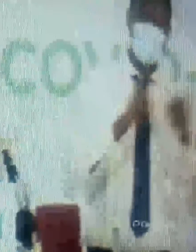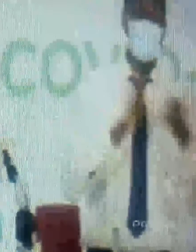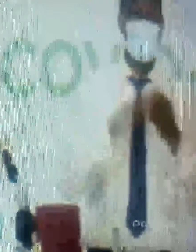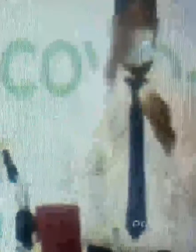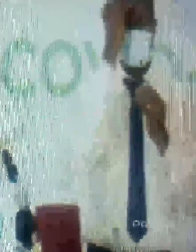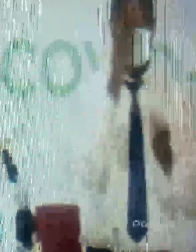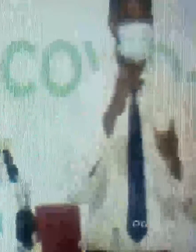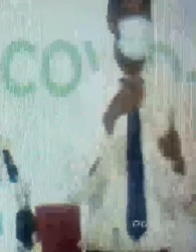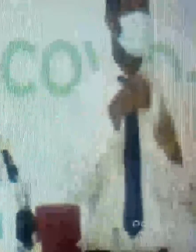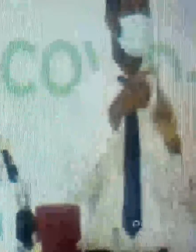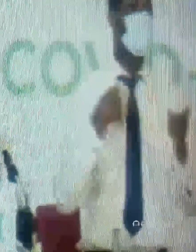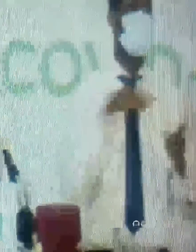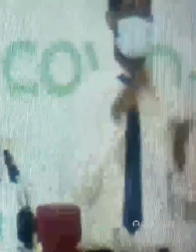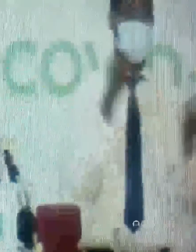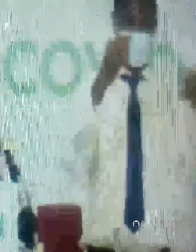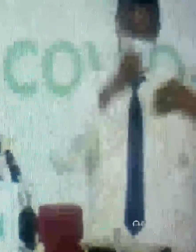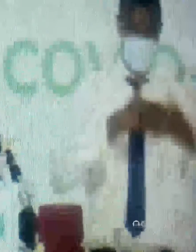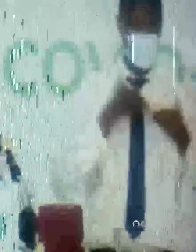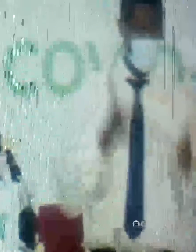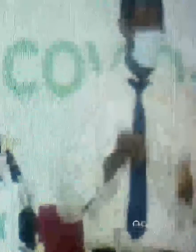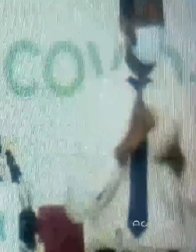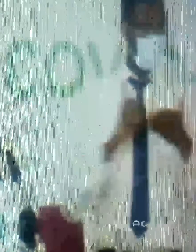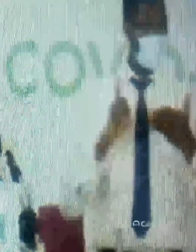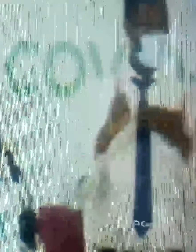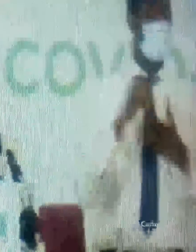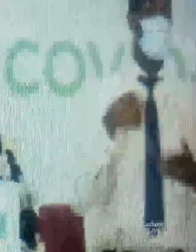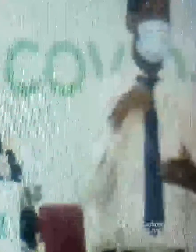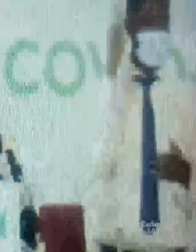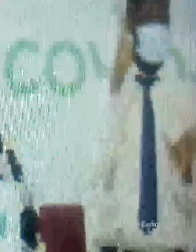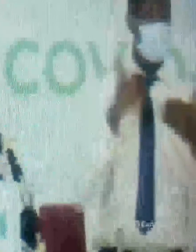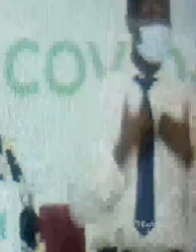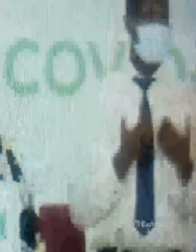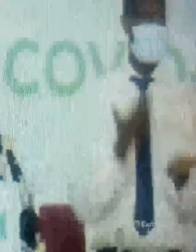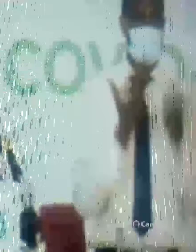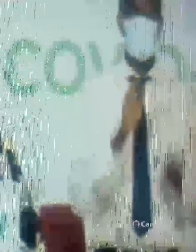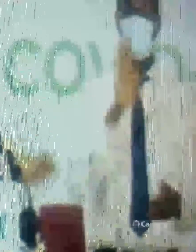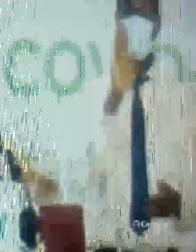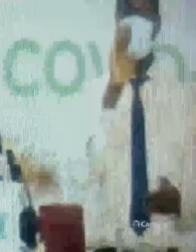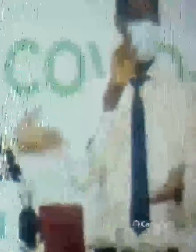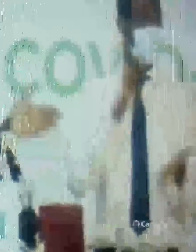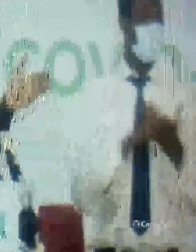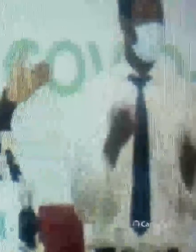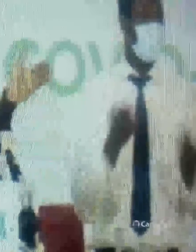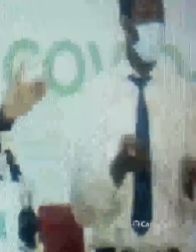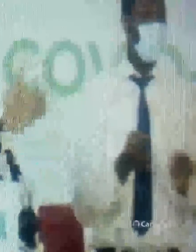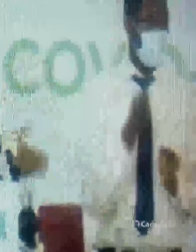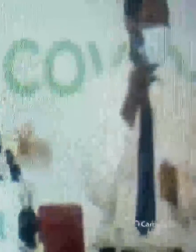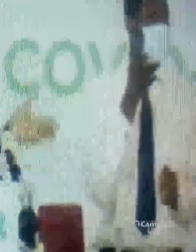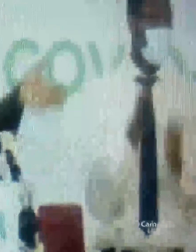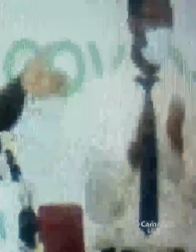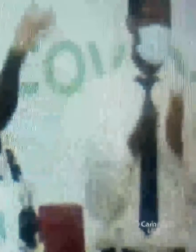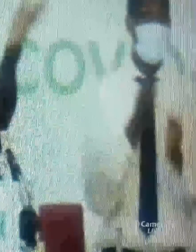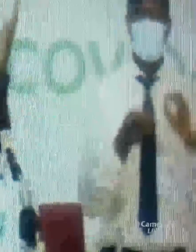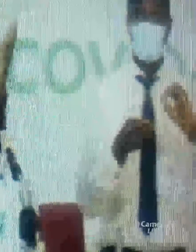the time we come back here next week, we'll be reporting something in the region of 15,000 if the figures